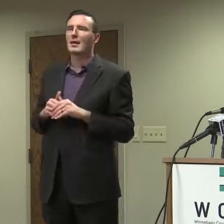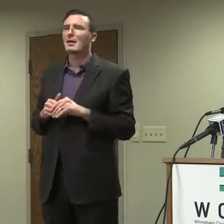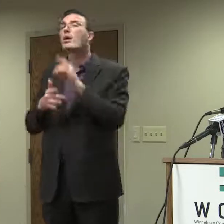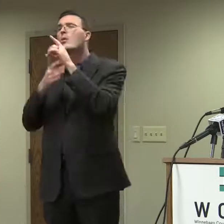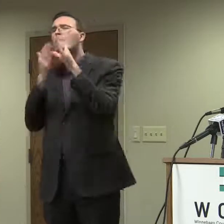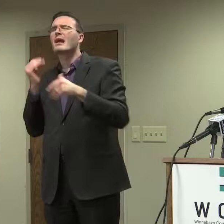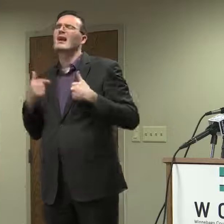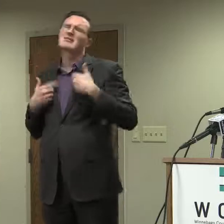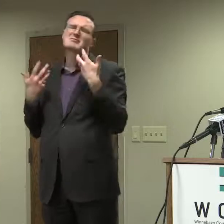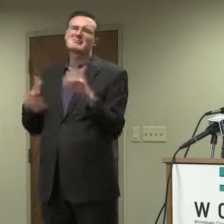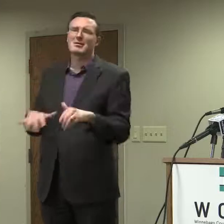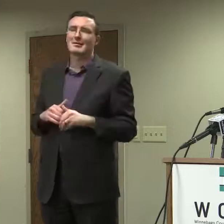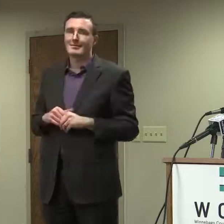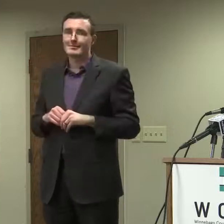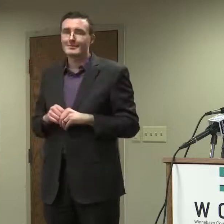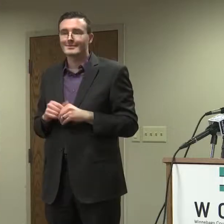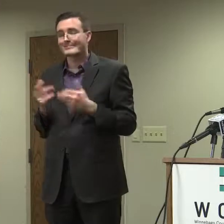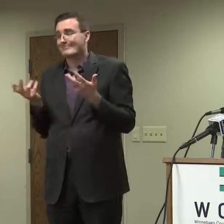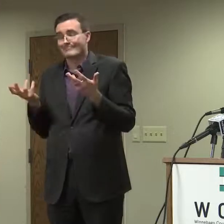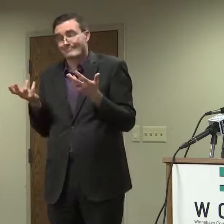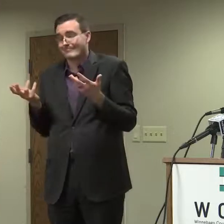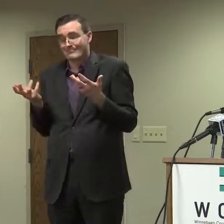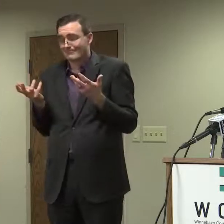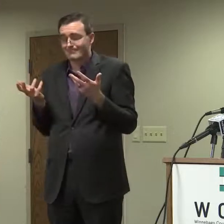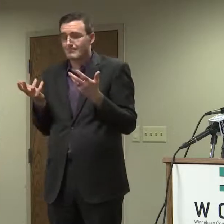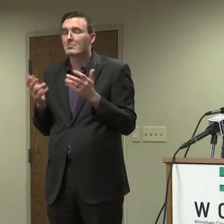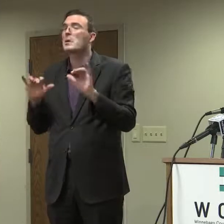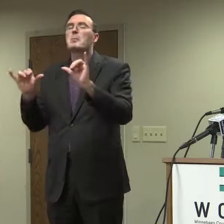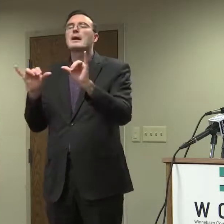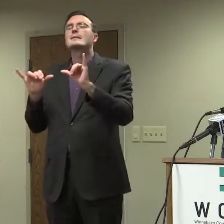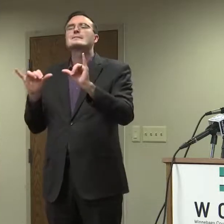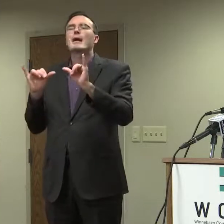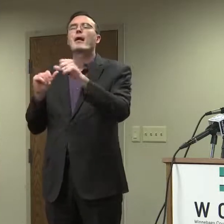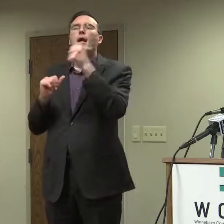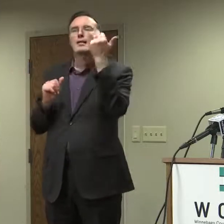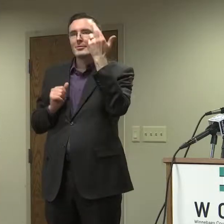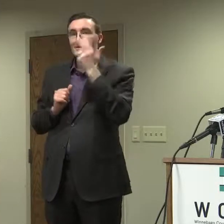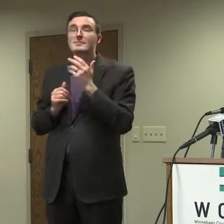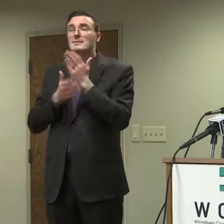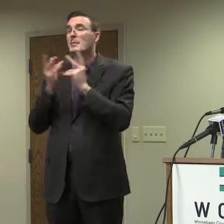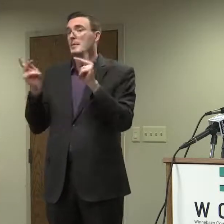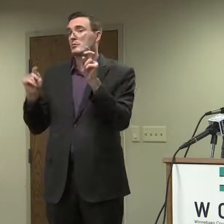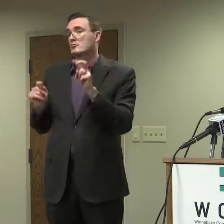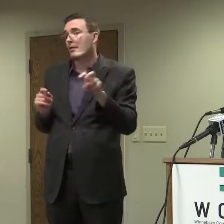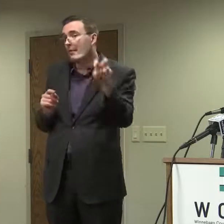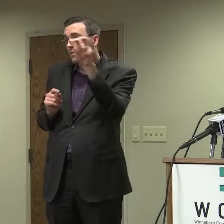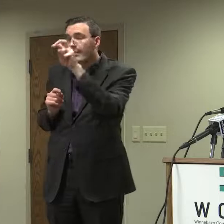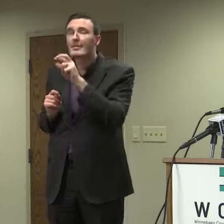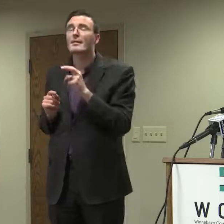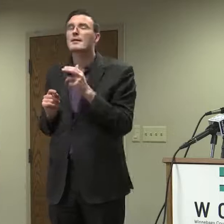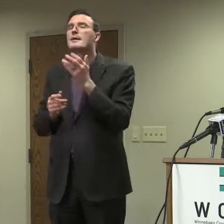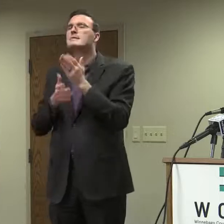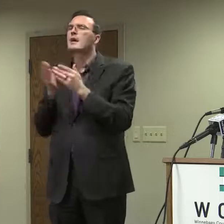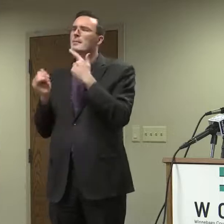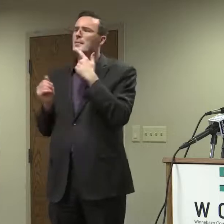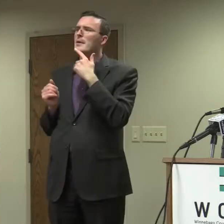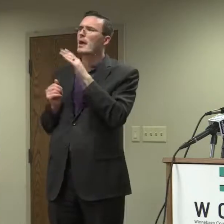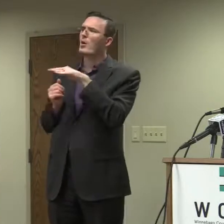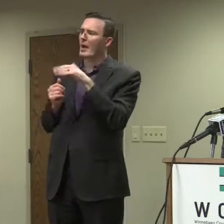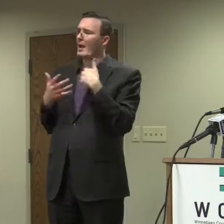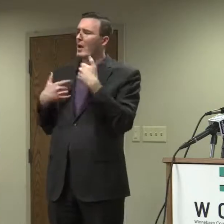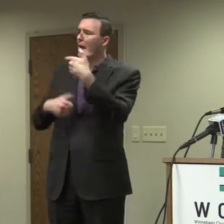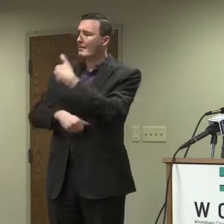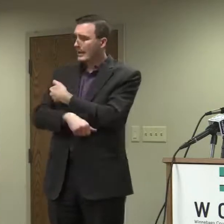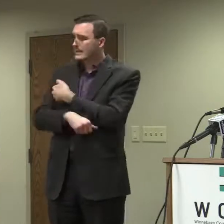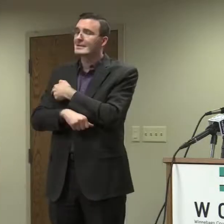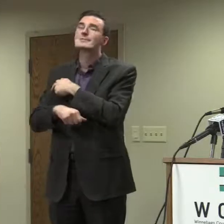that were the case, there probably would be some other points that people would not. People travel. We've heard some people want to get their vaccine, and should they come back for